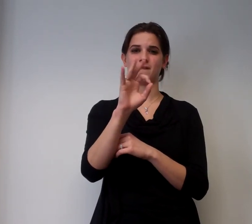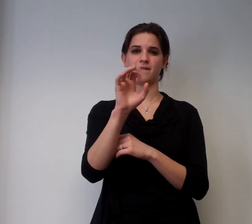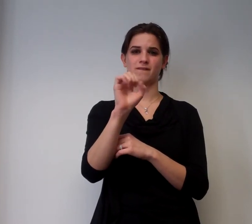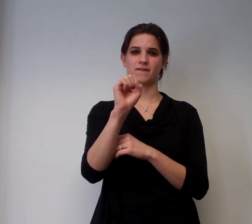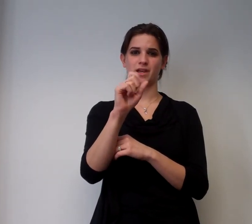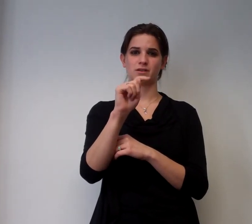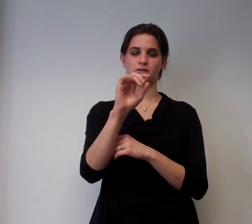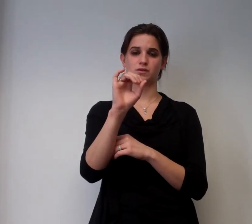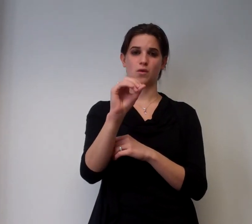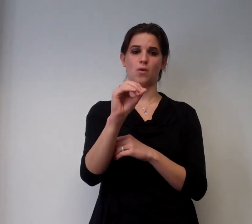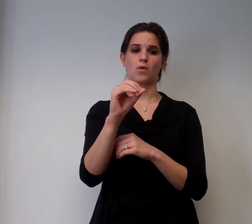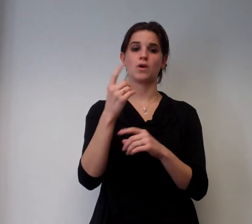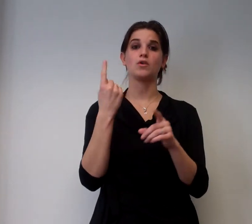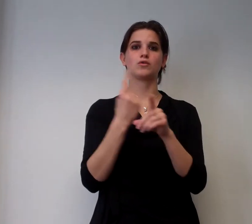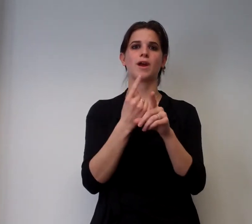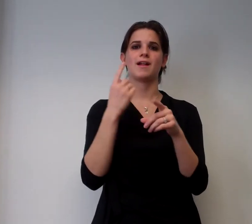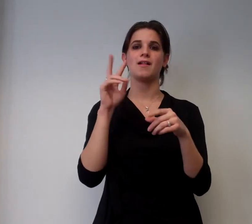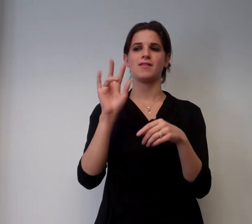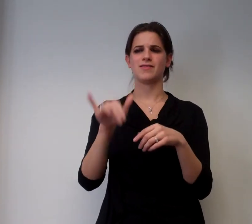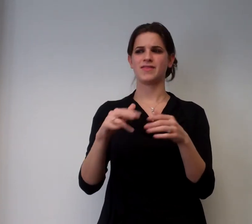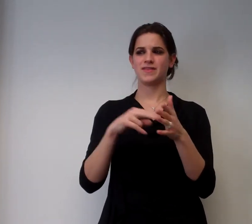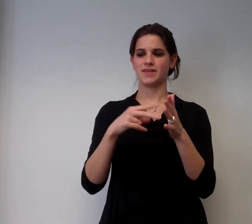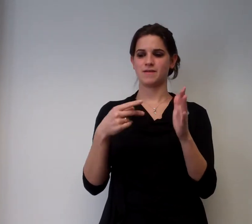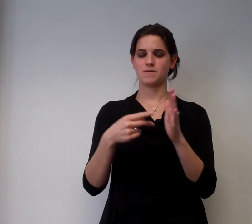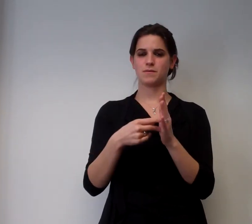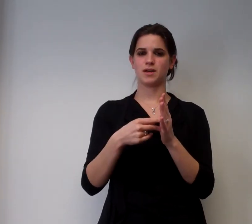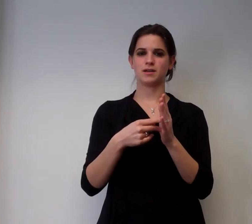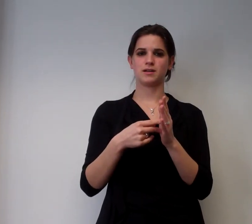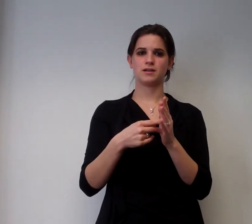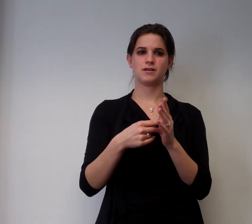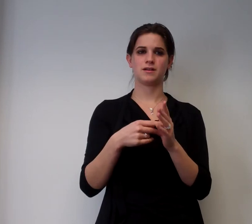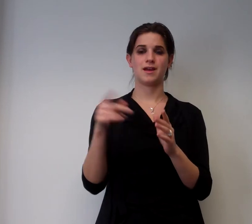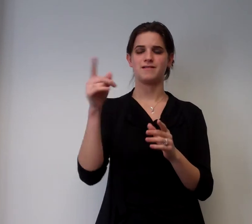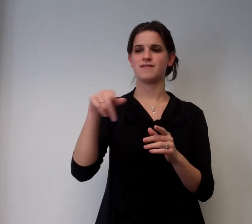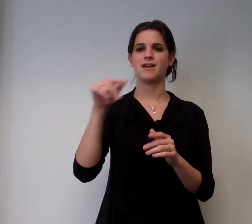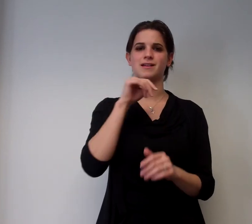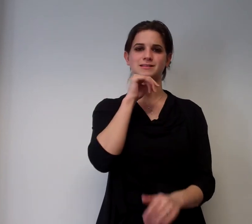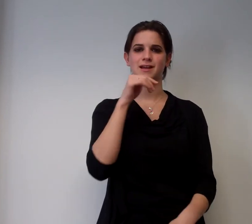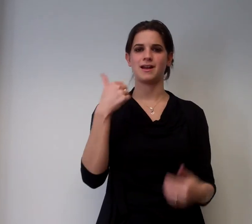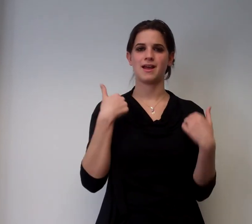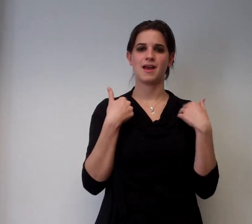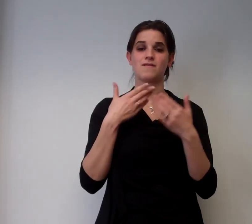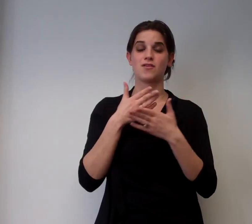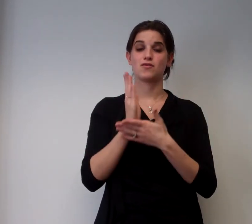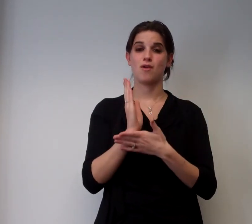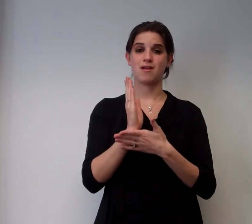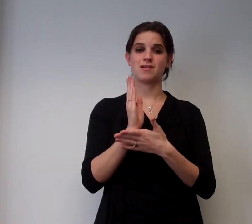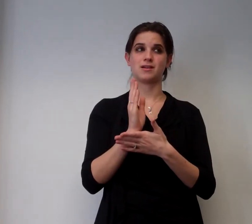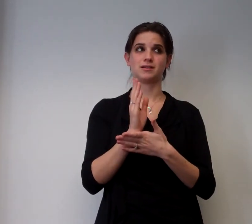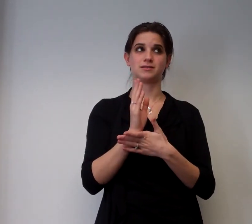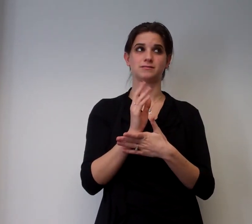have the right to tell the states what to do. It was great. But those Southern congressmen, both in the House and in the